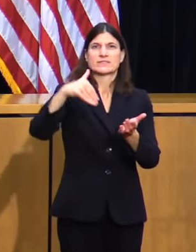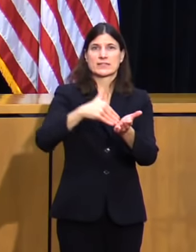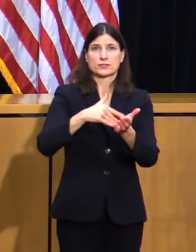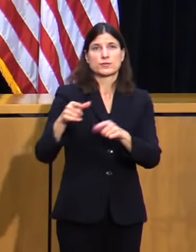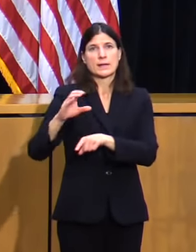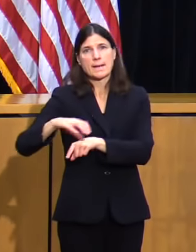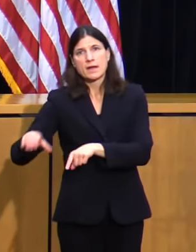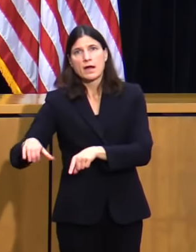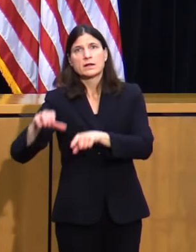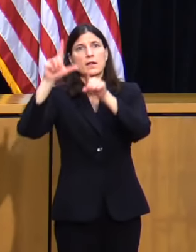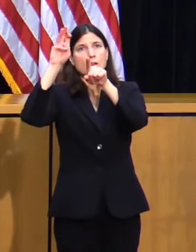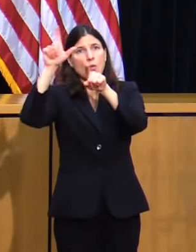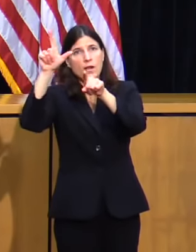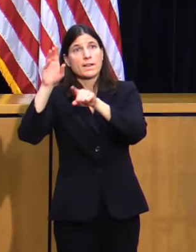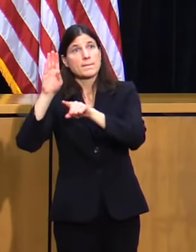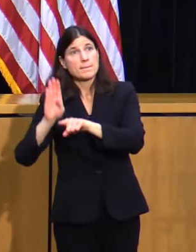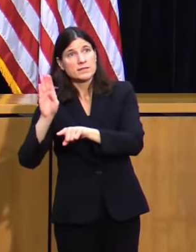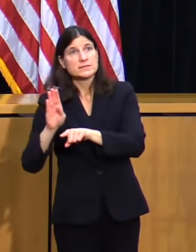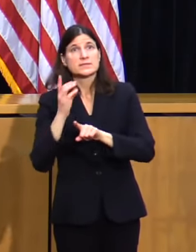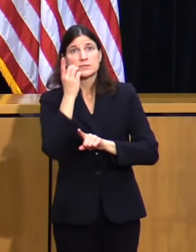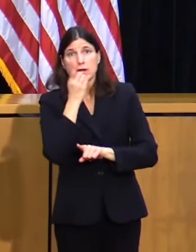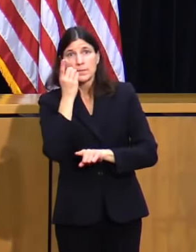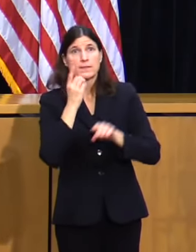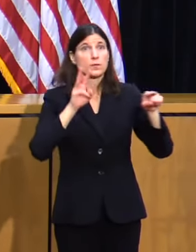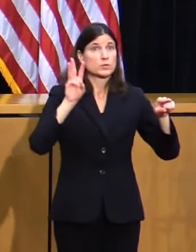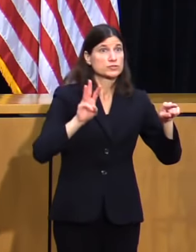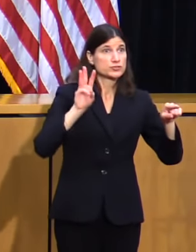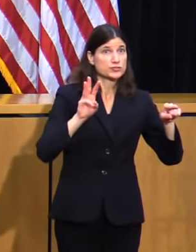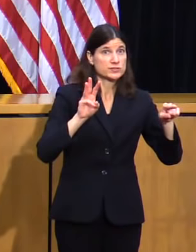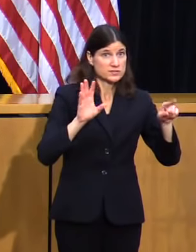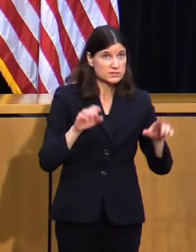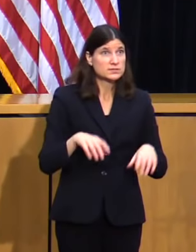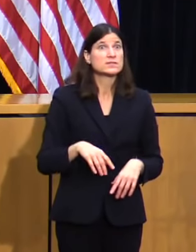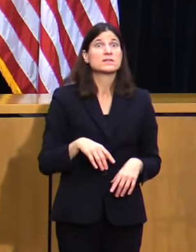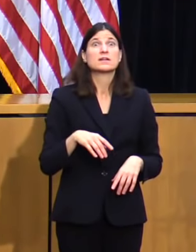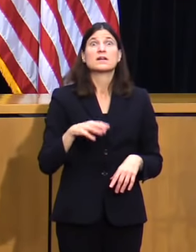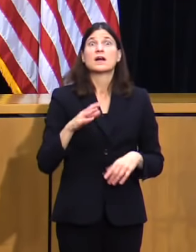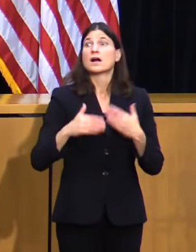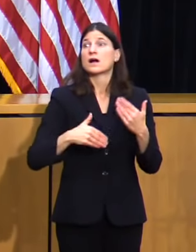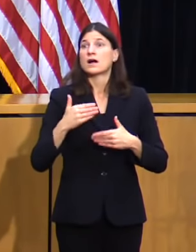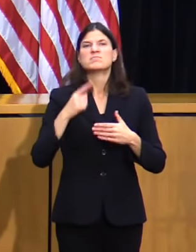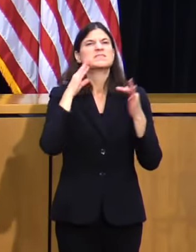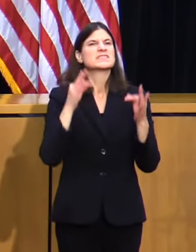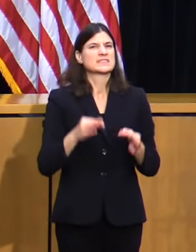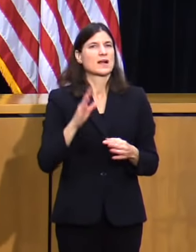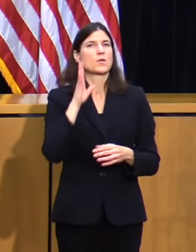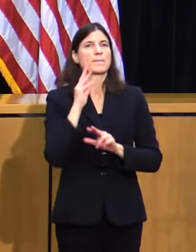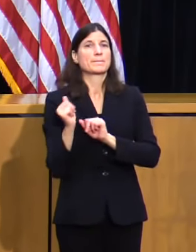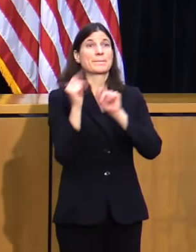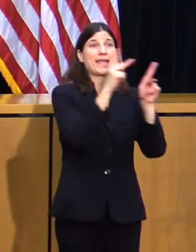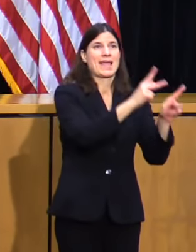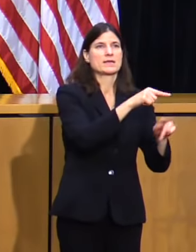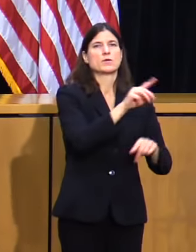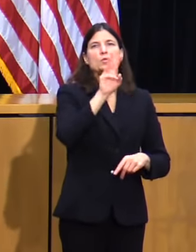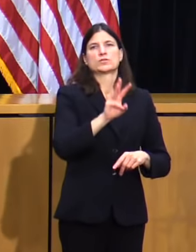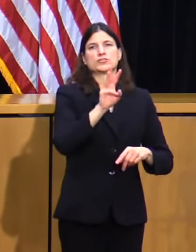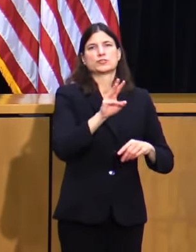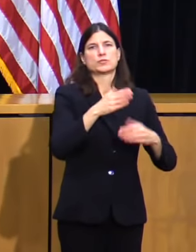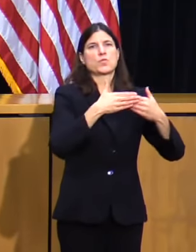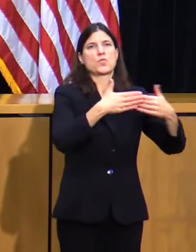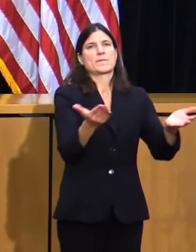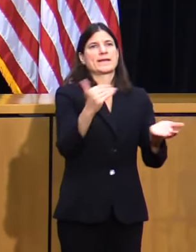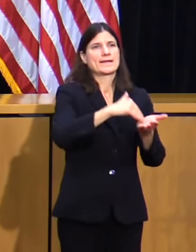that will add up to 240 beds within the healthcare system to support hospitals and healthcare providers